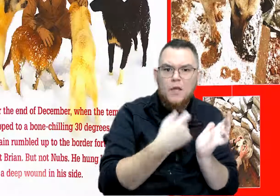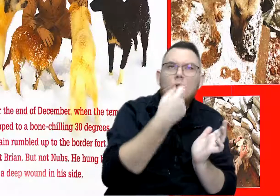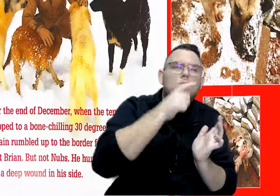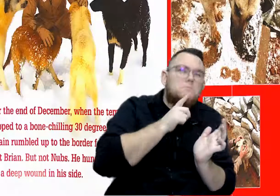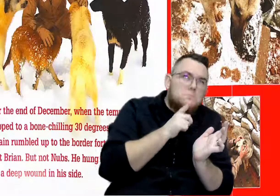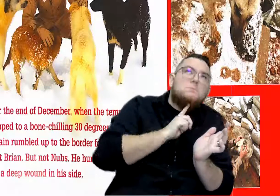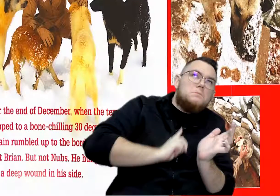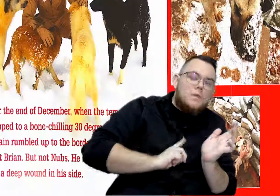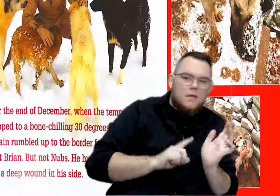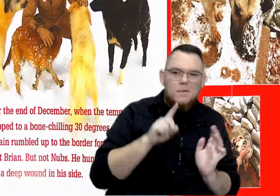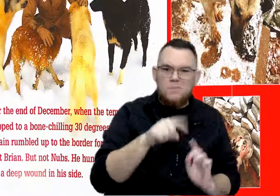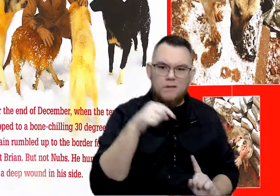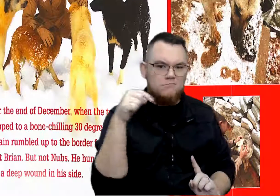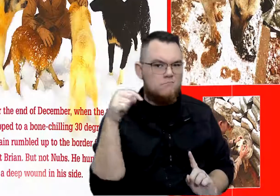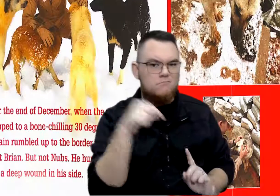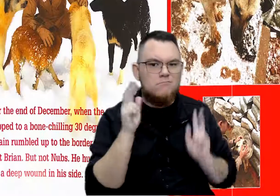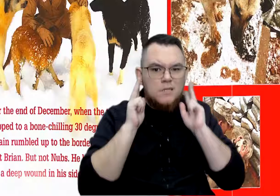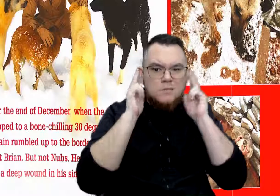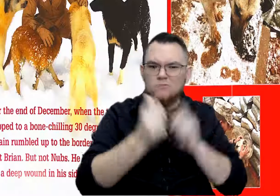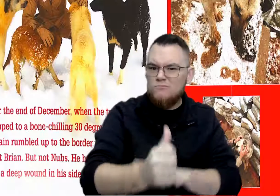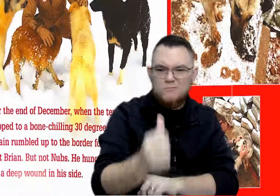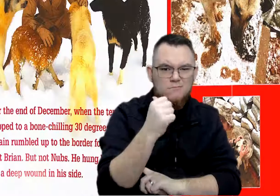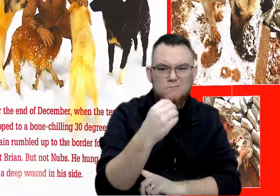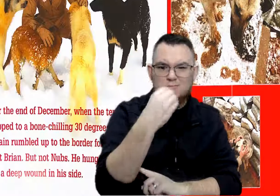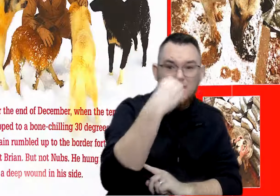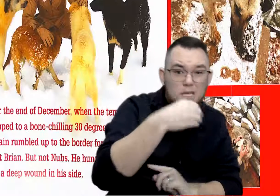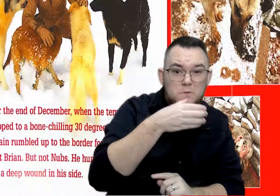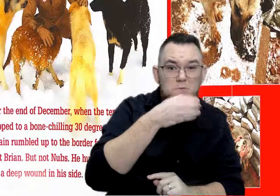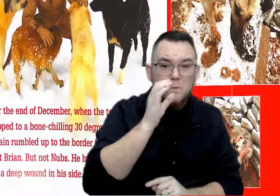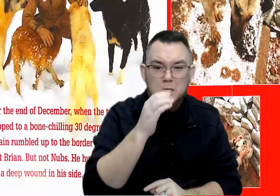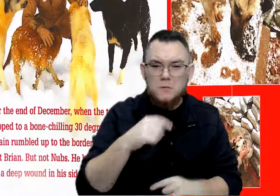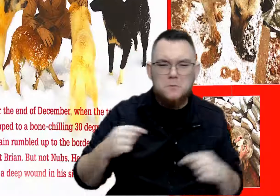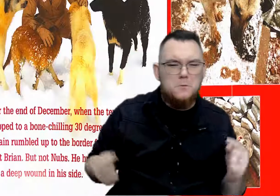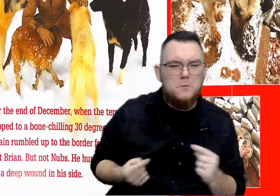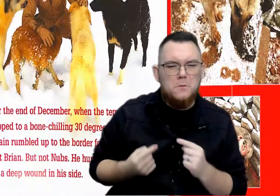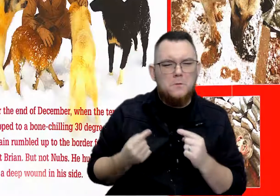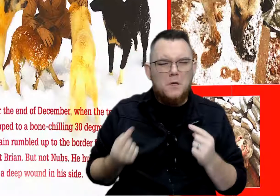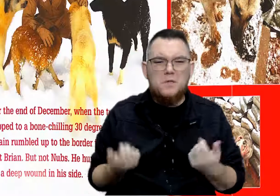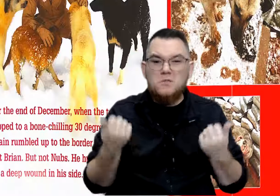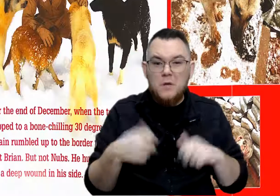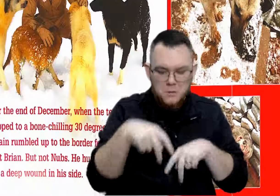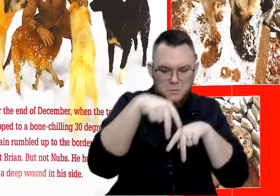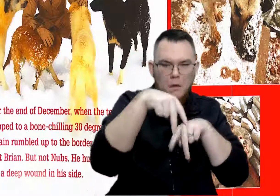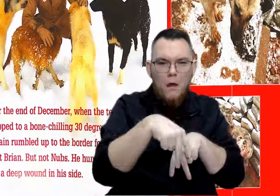Nubs refused to eat or drink. It hurt so much he tried to sleep standing up.